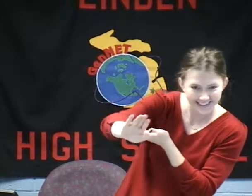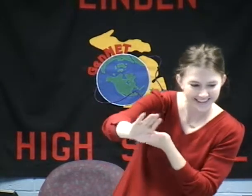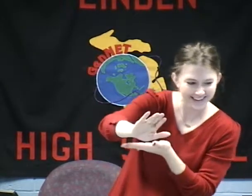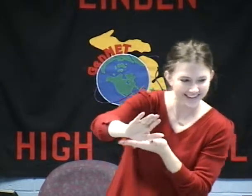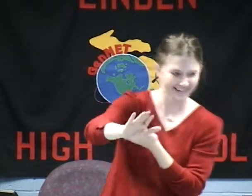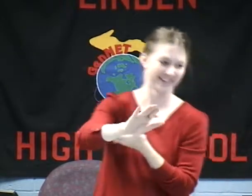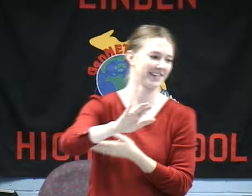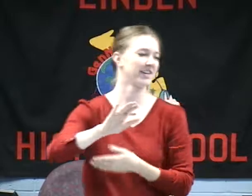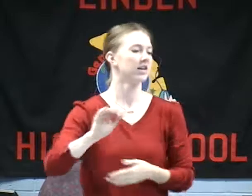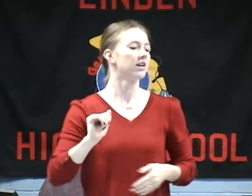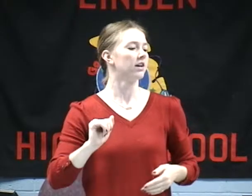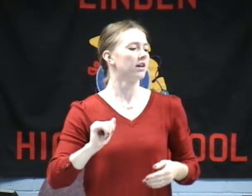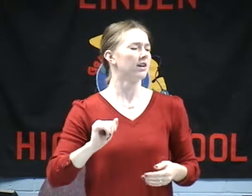College.